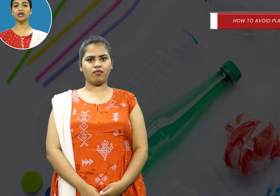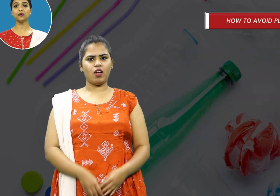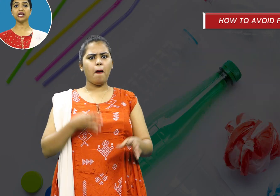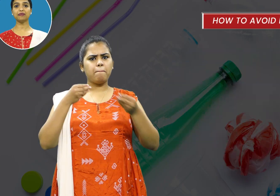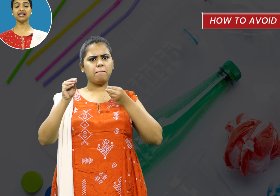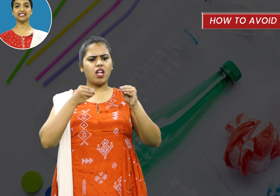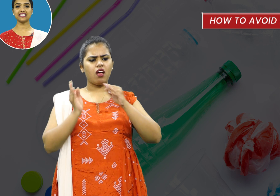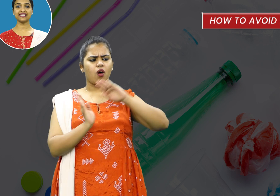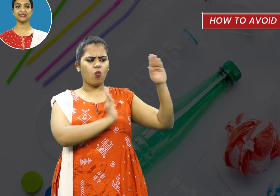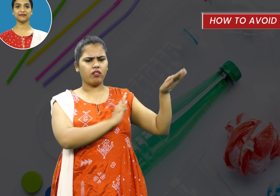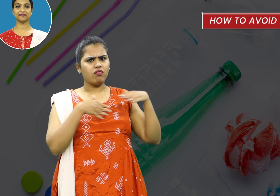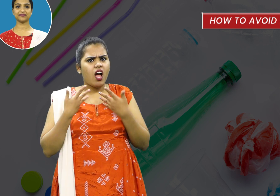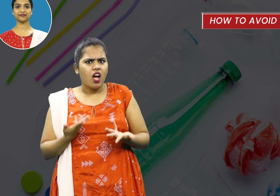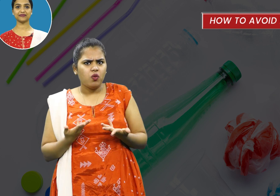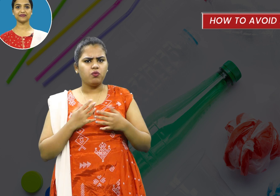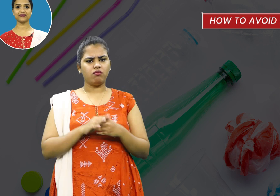How to avoid plastic?